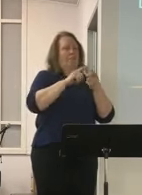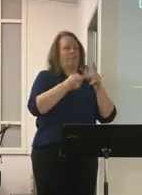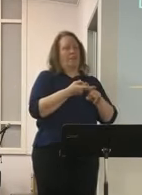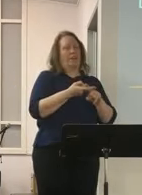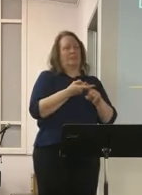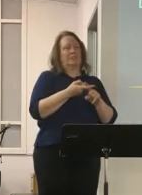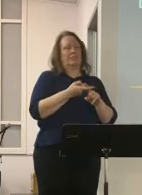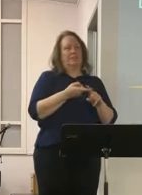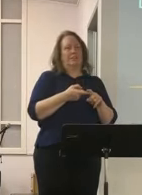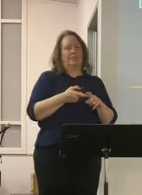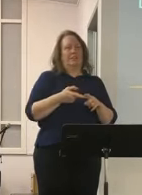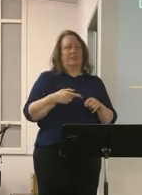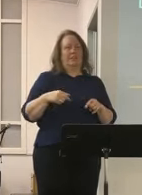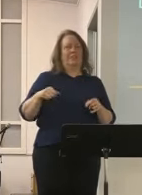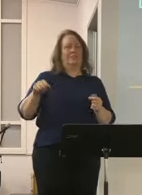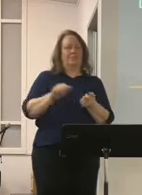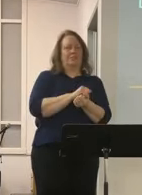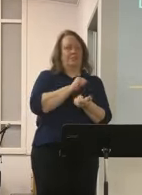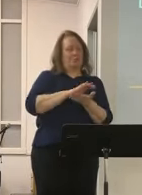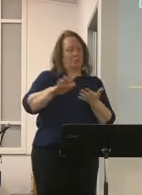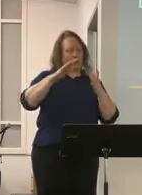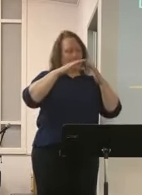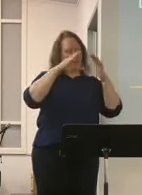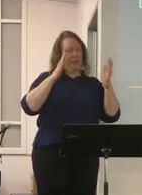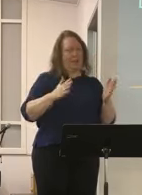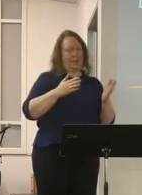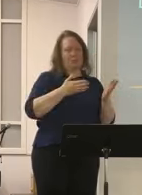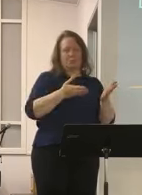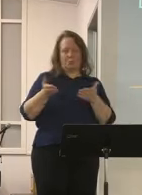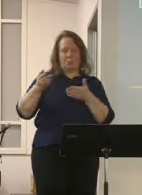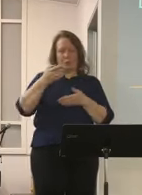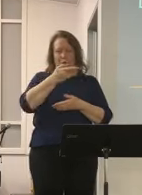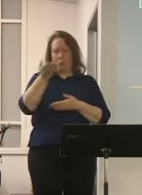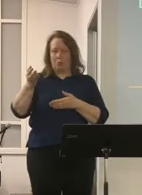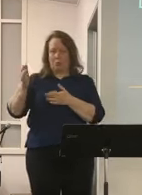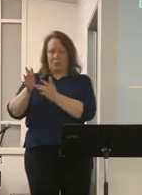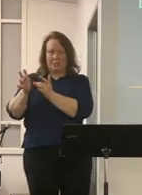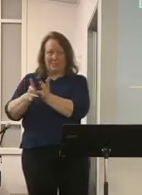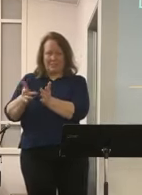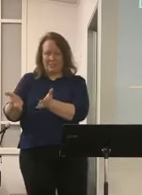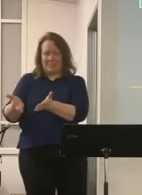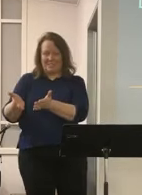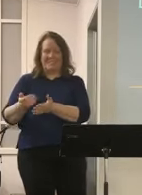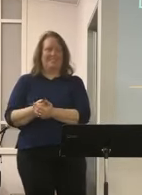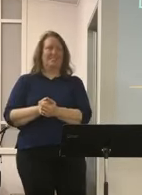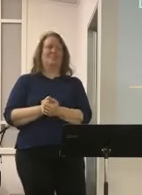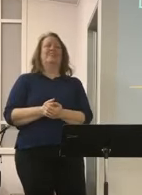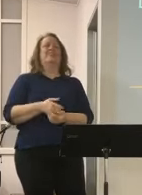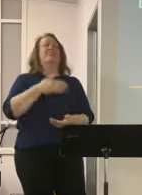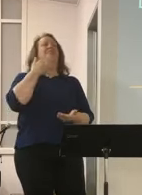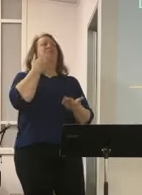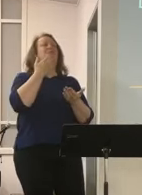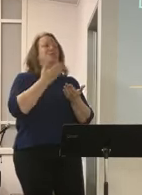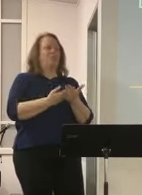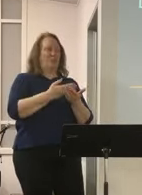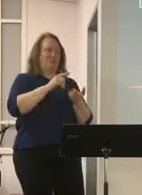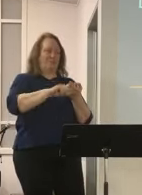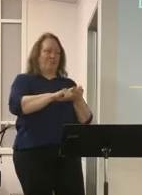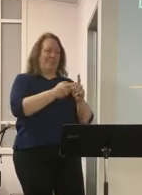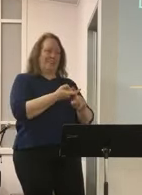will destroy another person's property to get you to Jesus? I mean, these are good friends. I mean, this